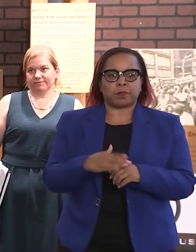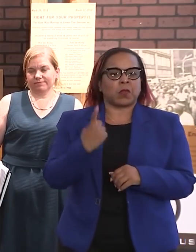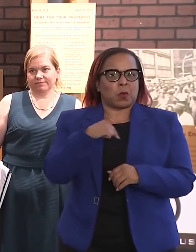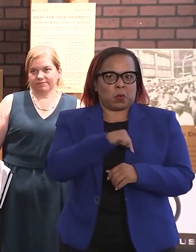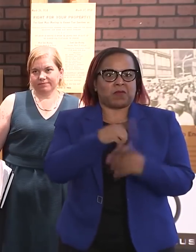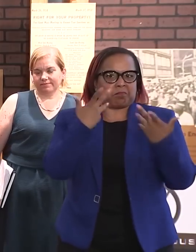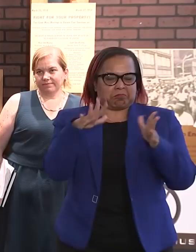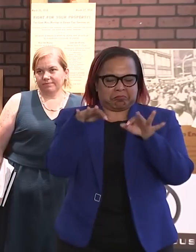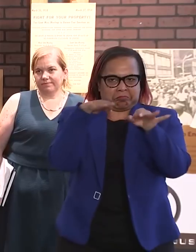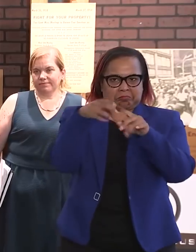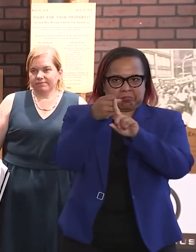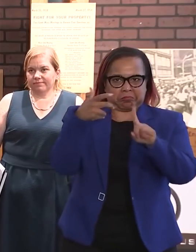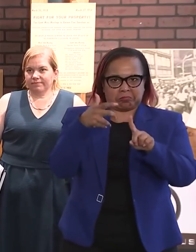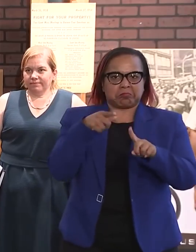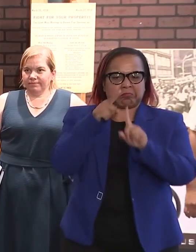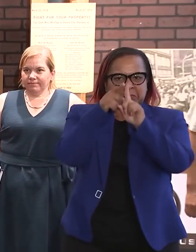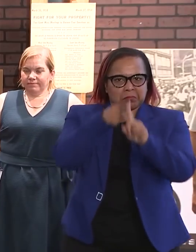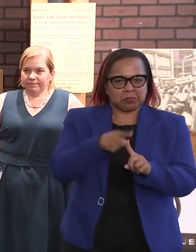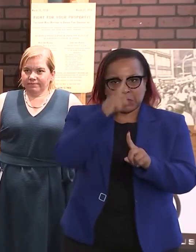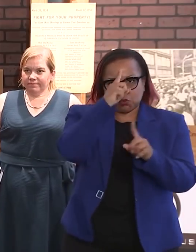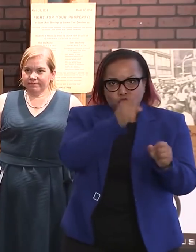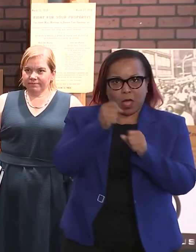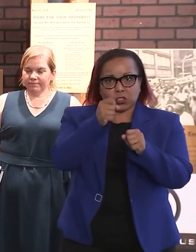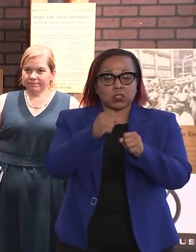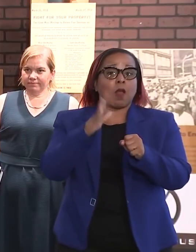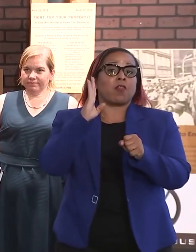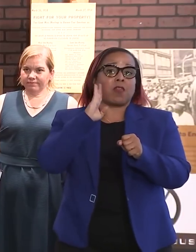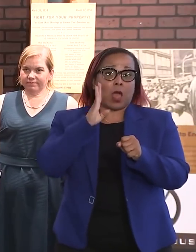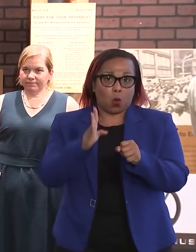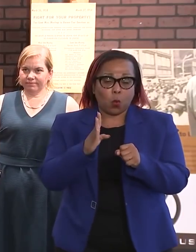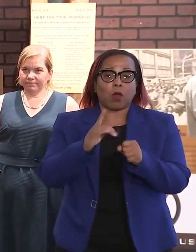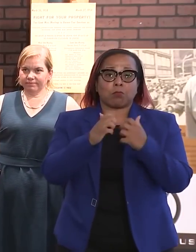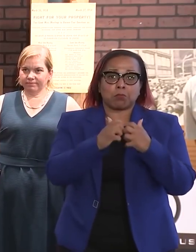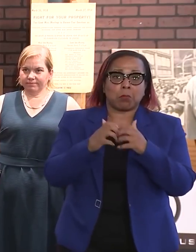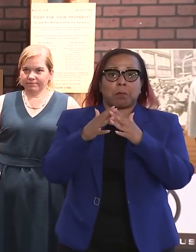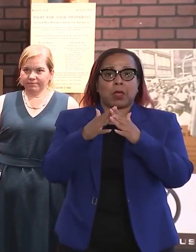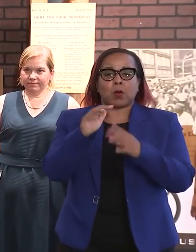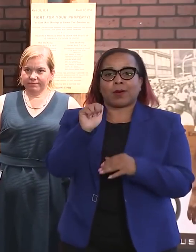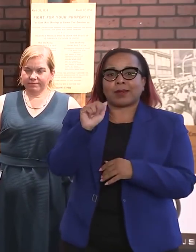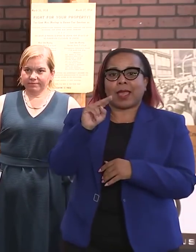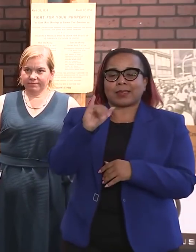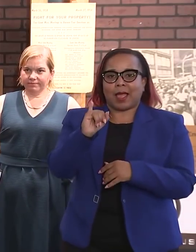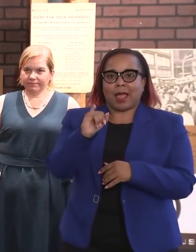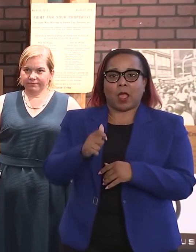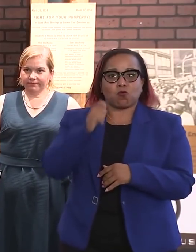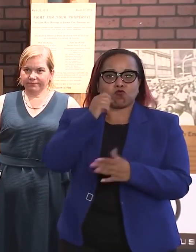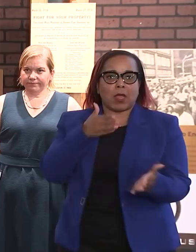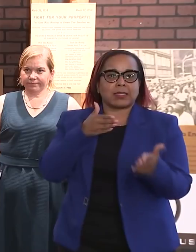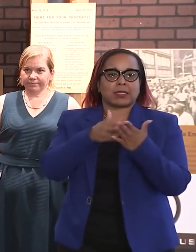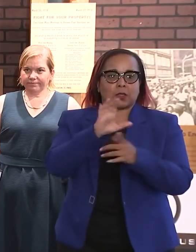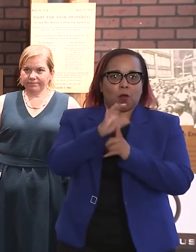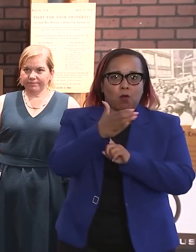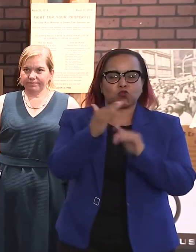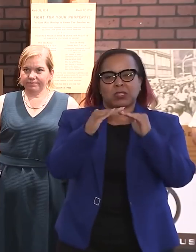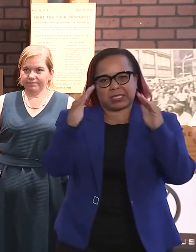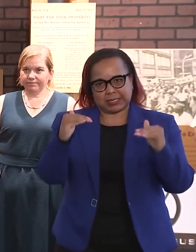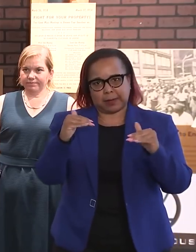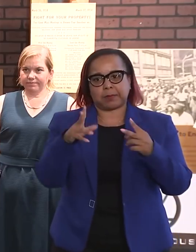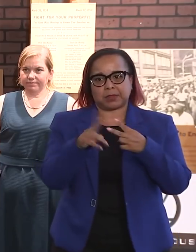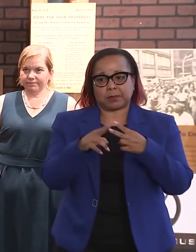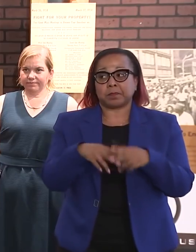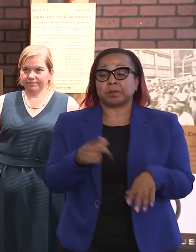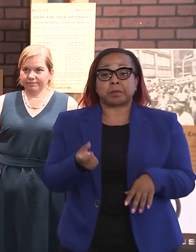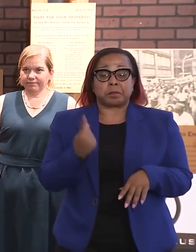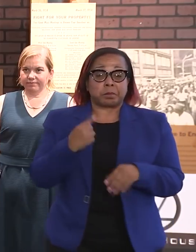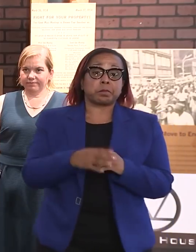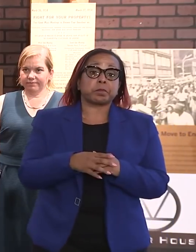we've articulated key strategies that will advance and build anti-racist culture and systems.